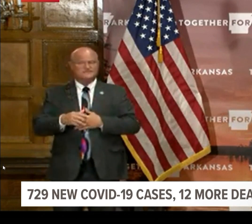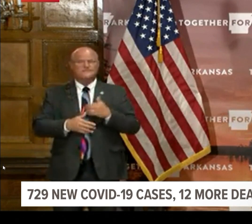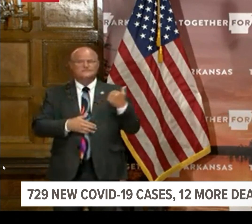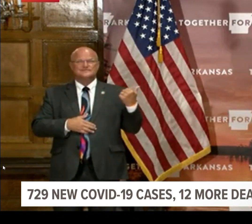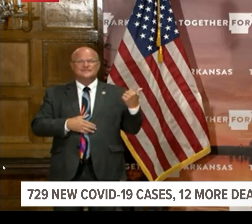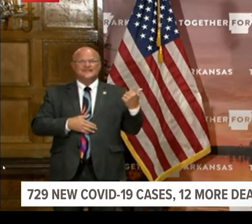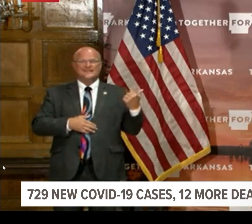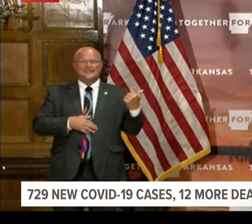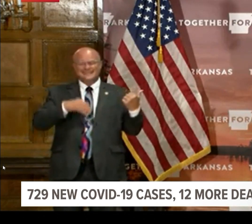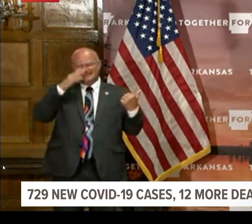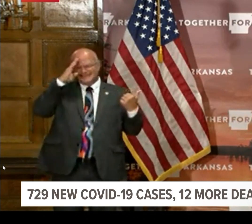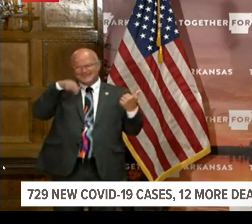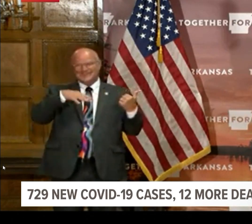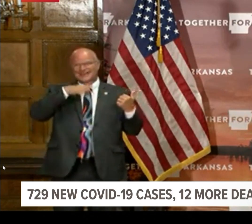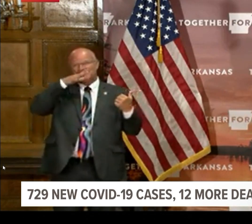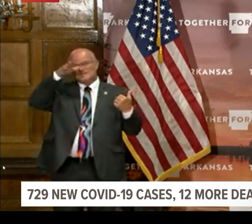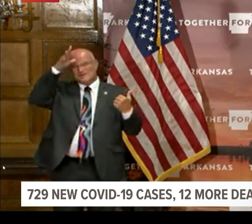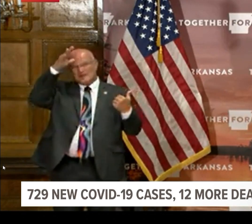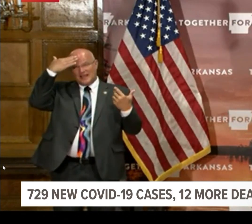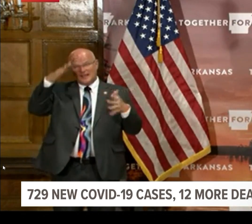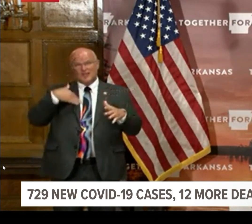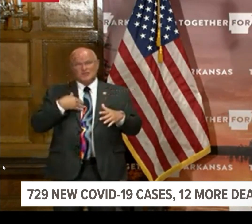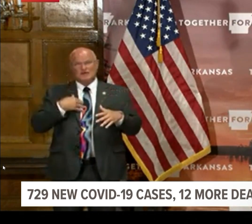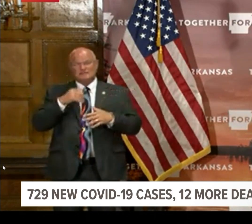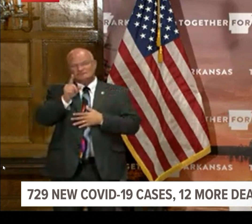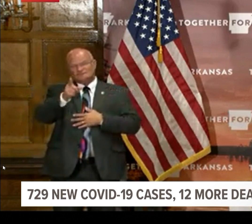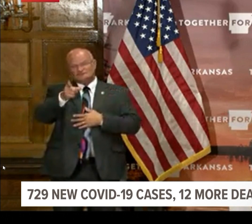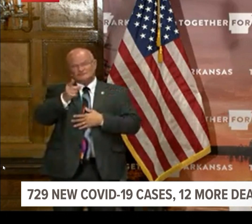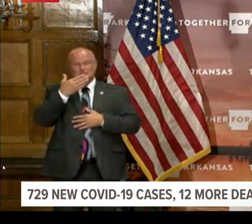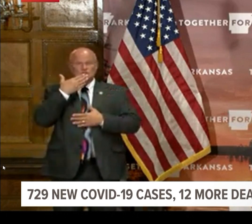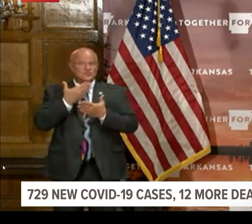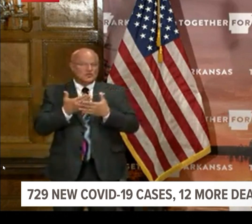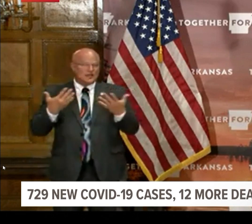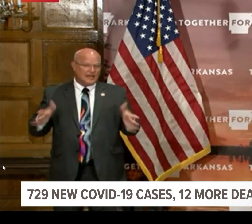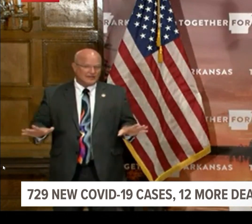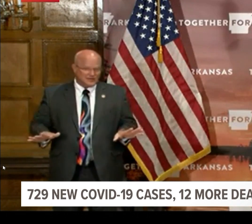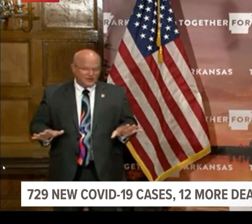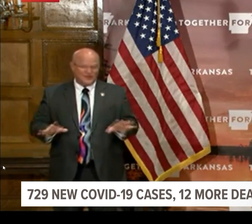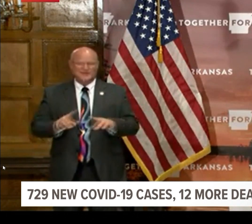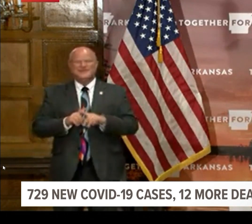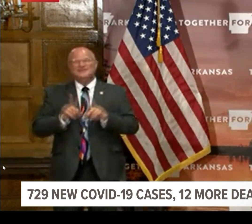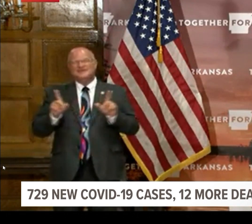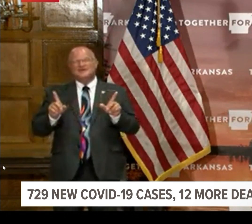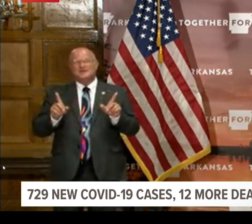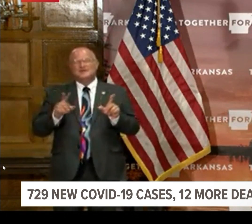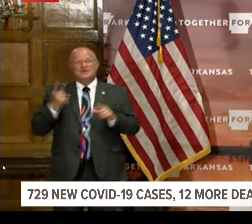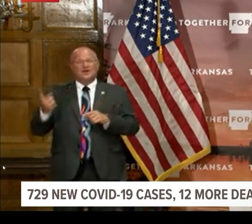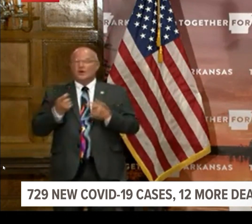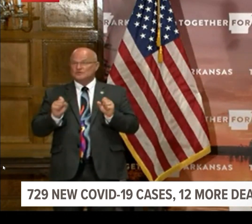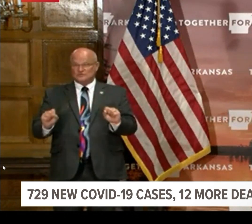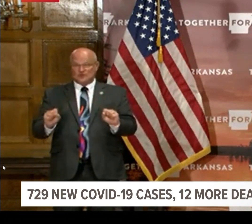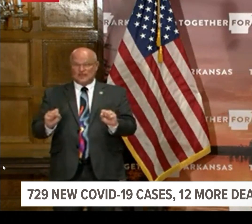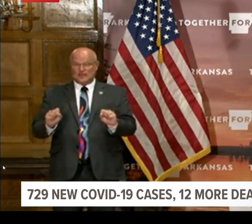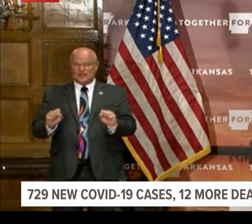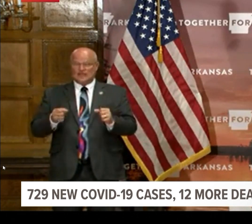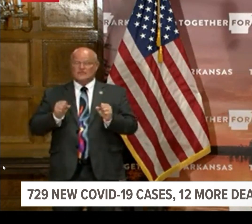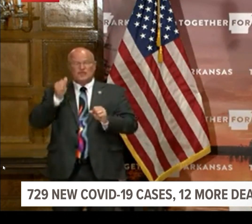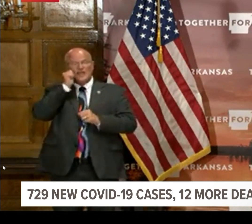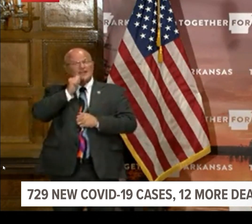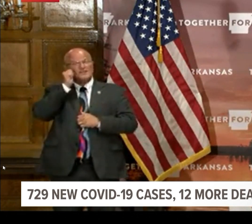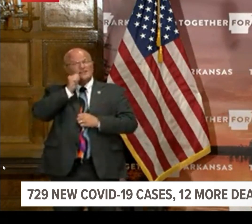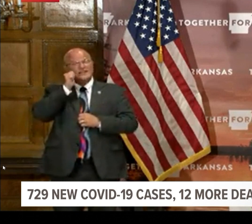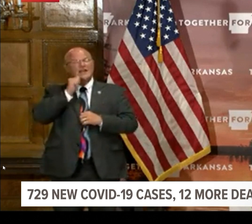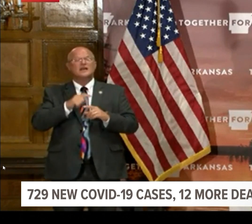You know, as a parent, I don't know if my finger wagging did much good, but you can always try, and we try every